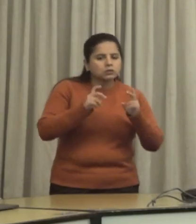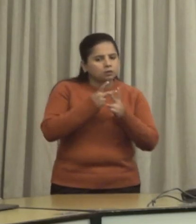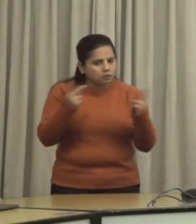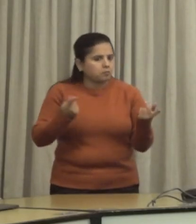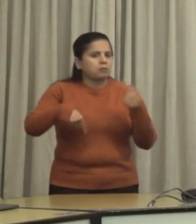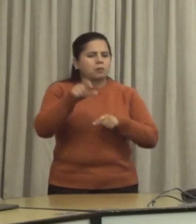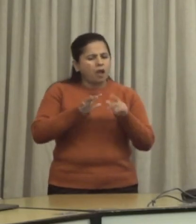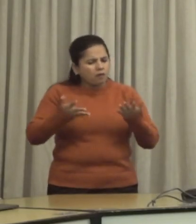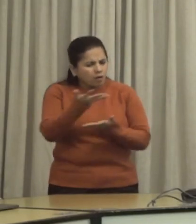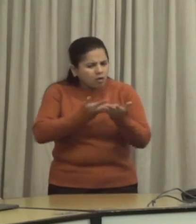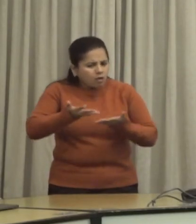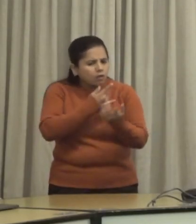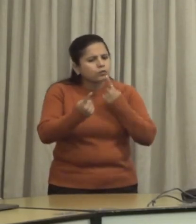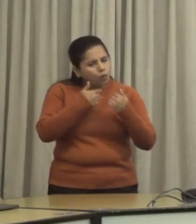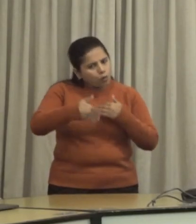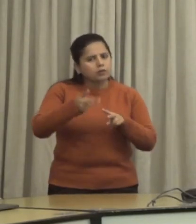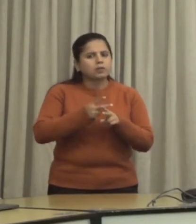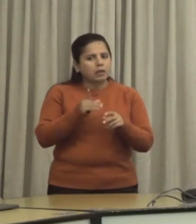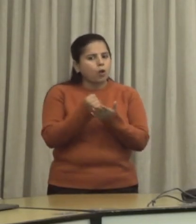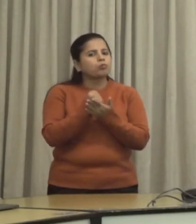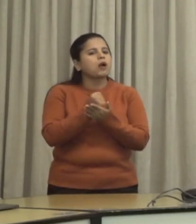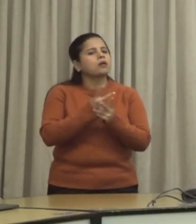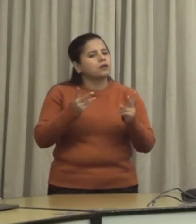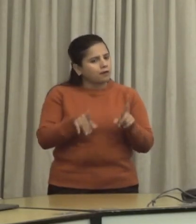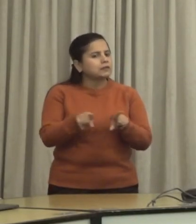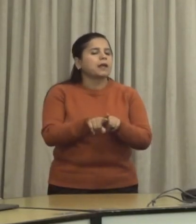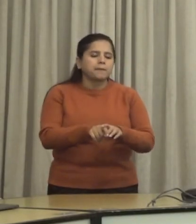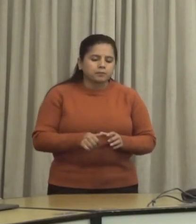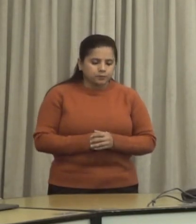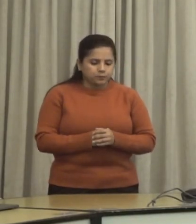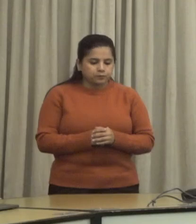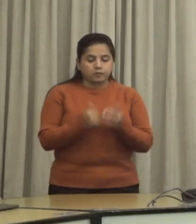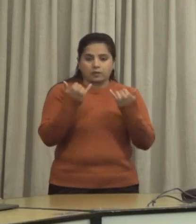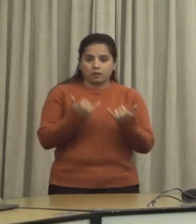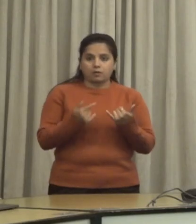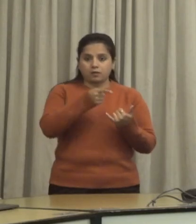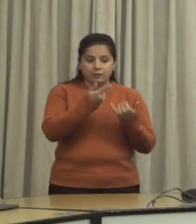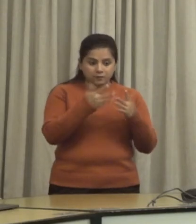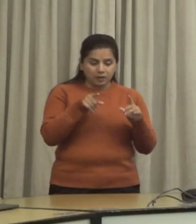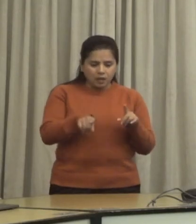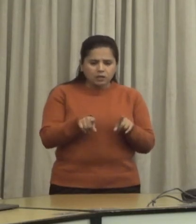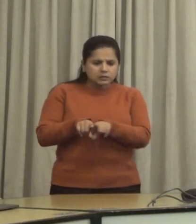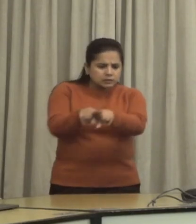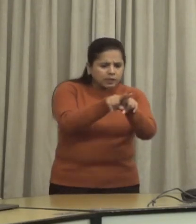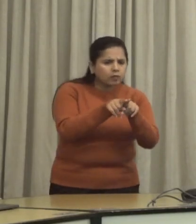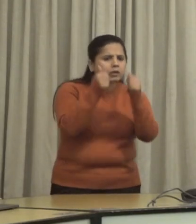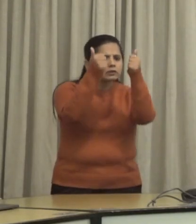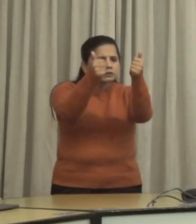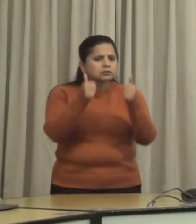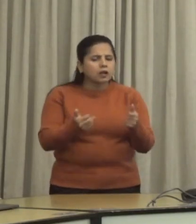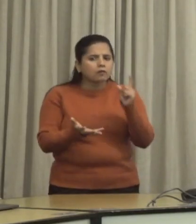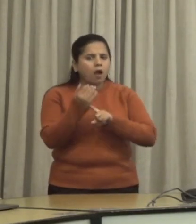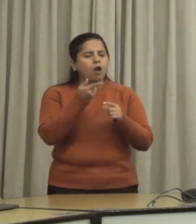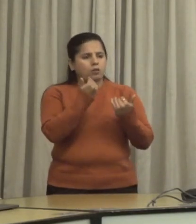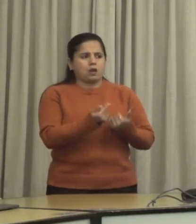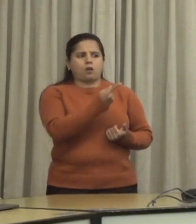has keep discussing this, and they are practicing as well. So now, after this common cause judgment, you have